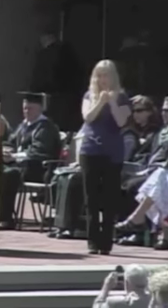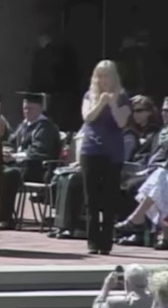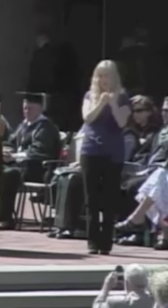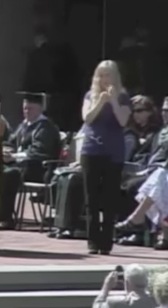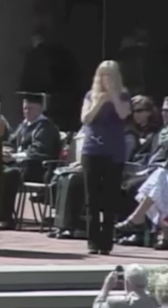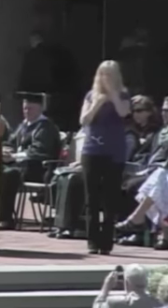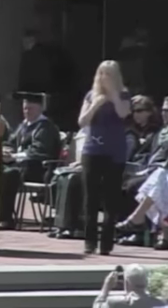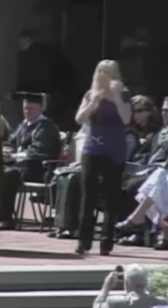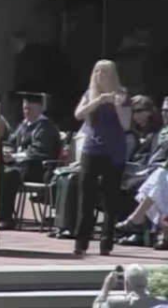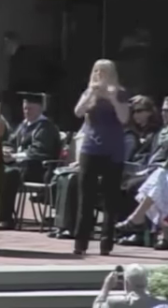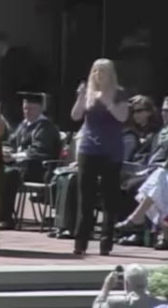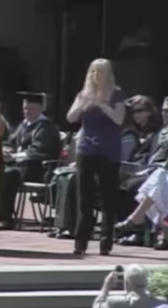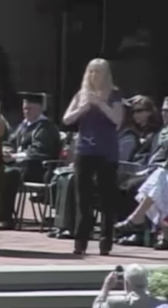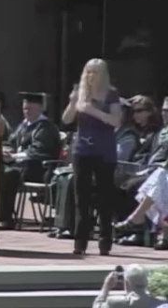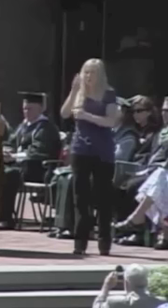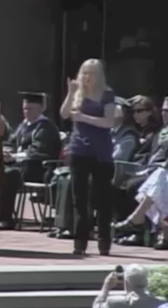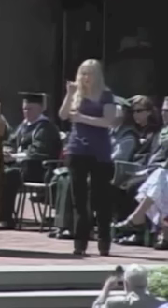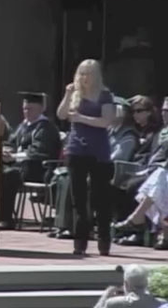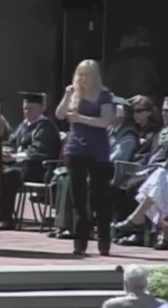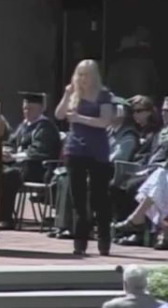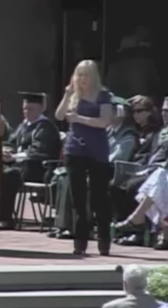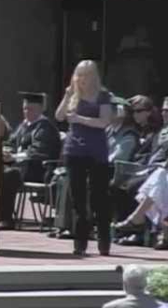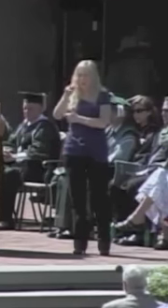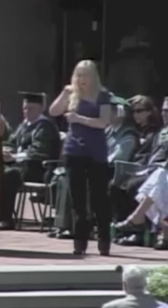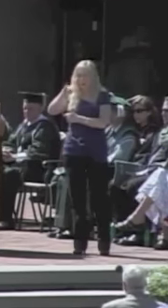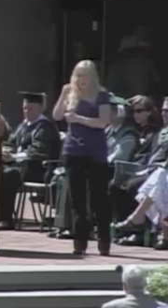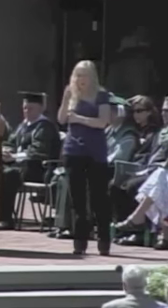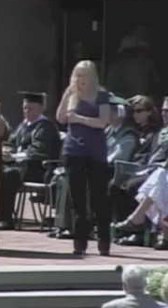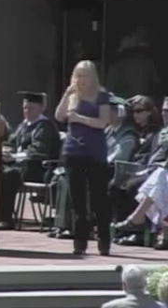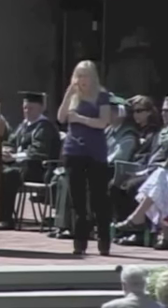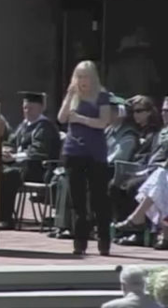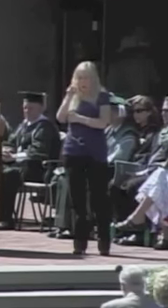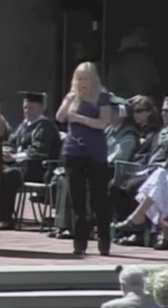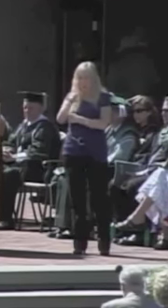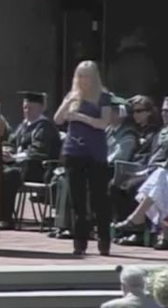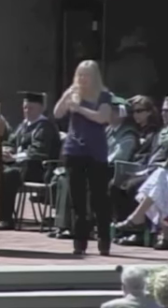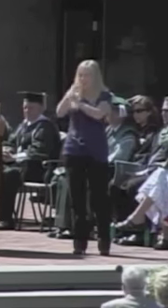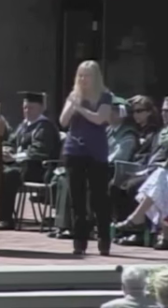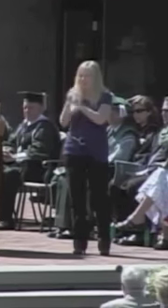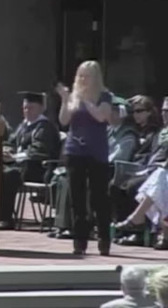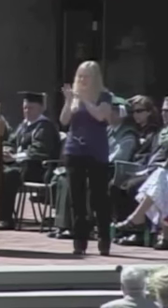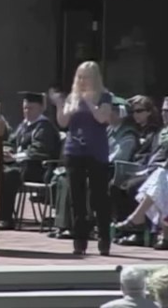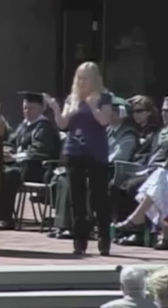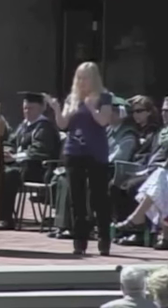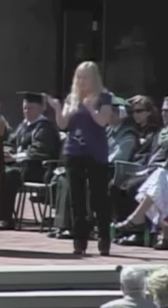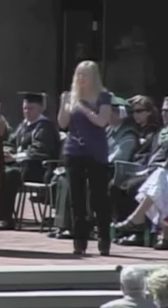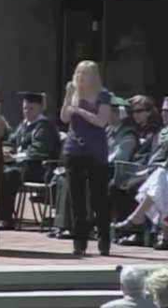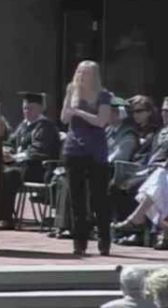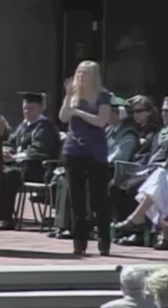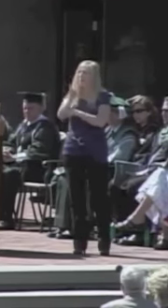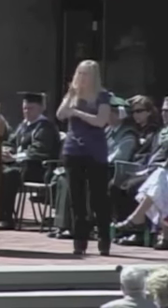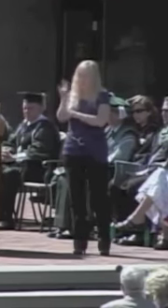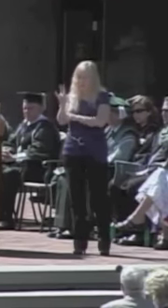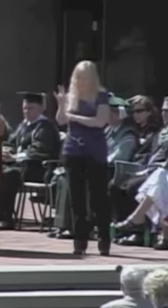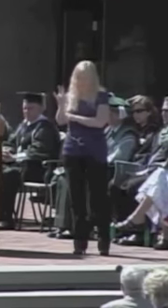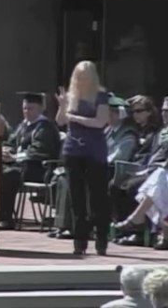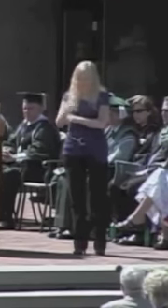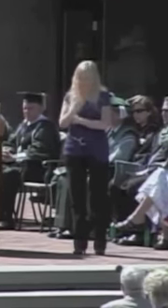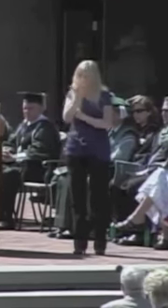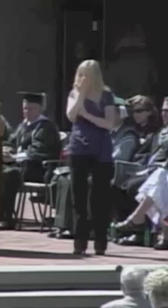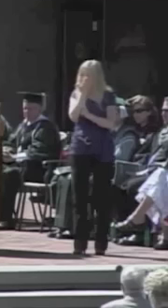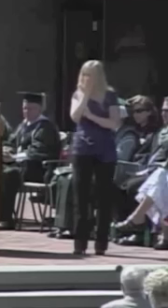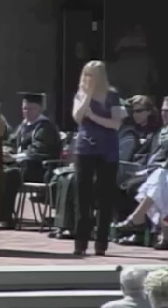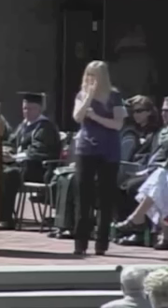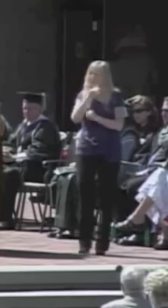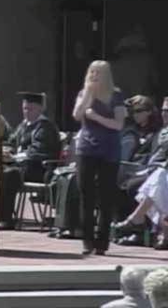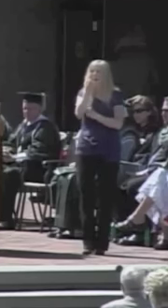studies at the University of Birmingham, where he was awarded a doctorate in 1977. In 1975, he joined